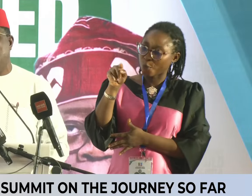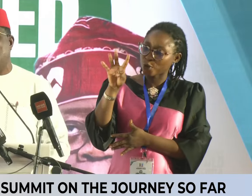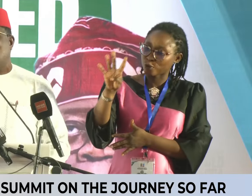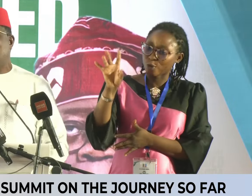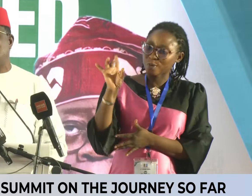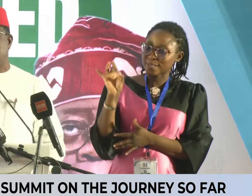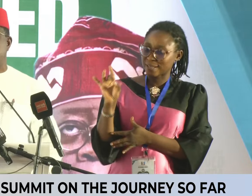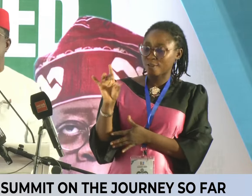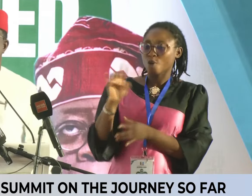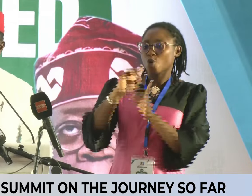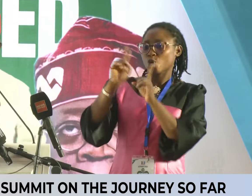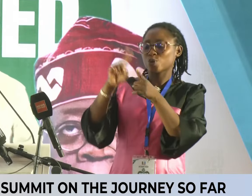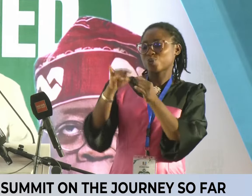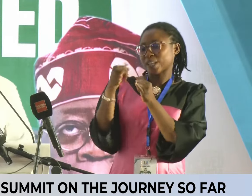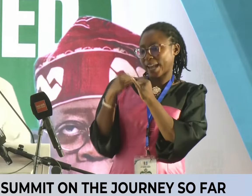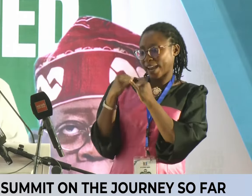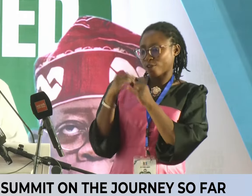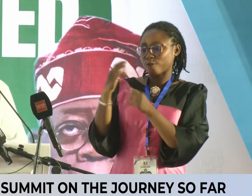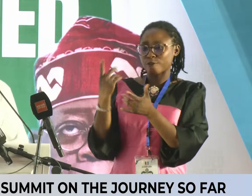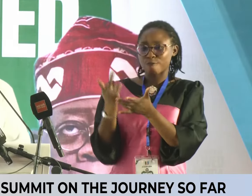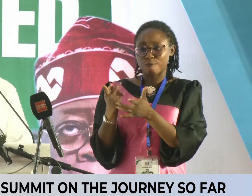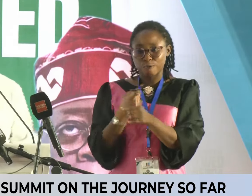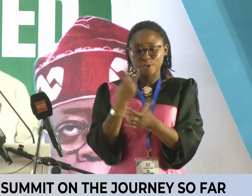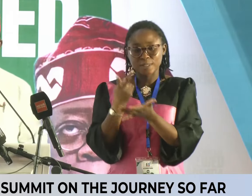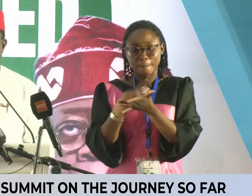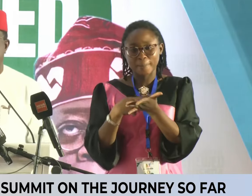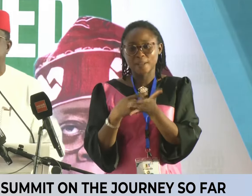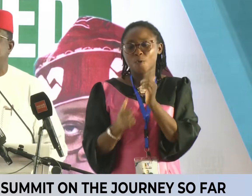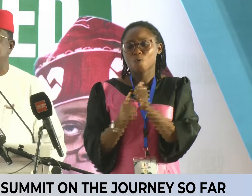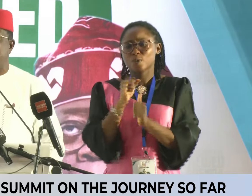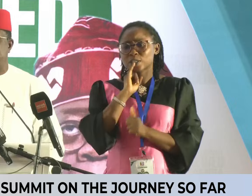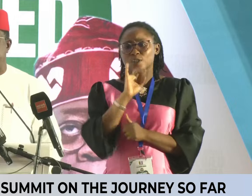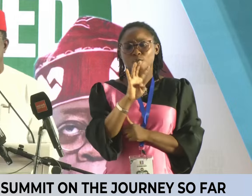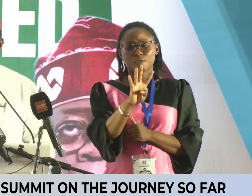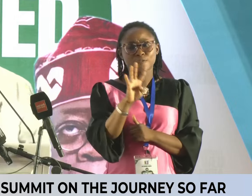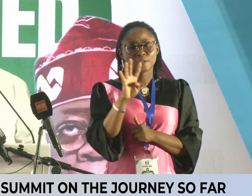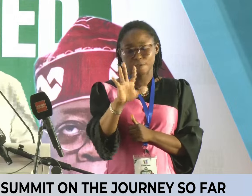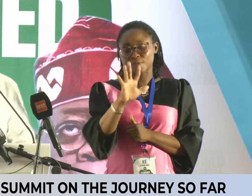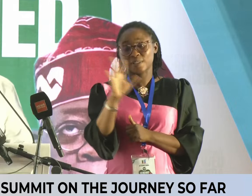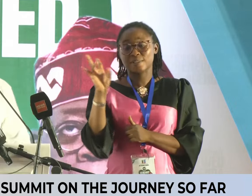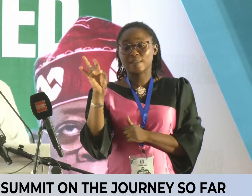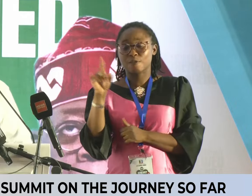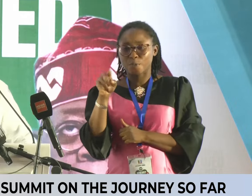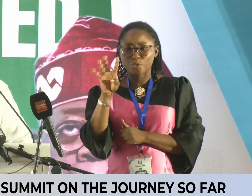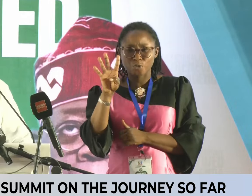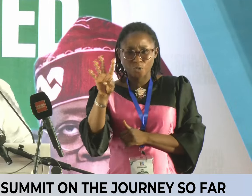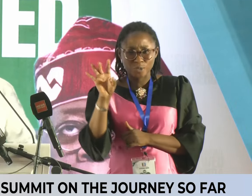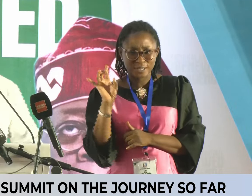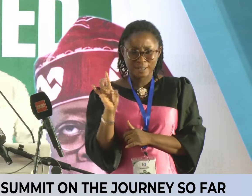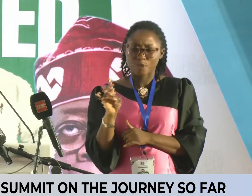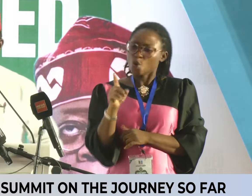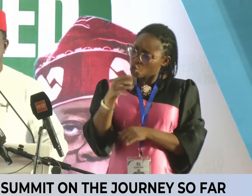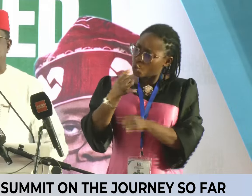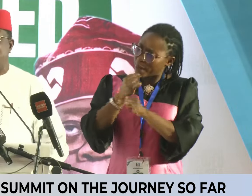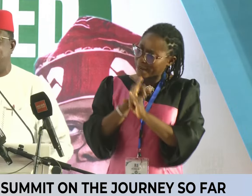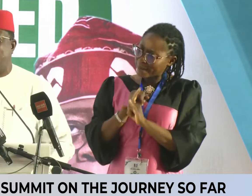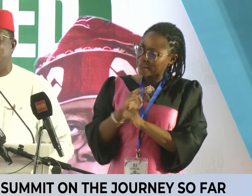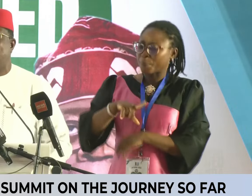37.47 going to the end of the first section, which is 47.47. You inherited, Mr. President,